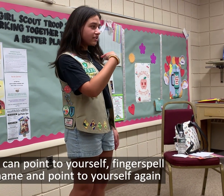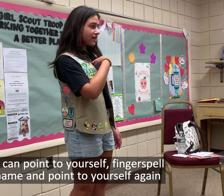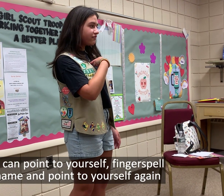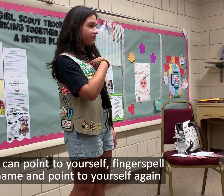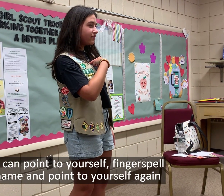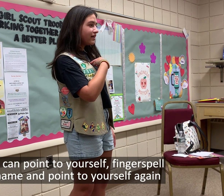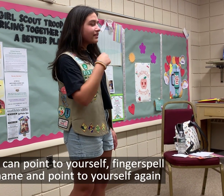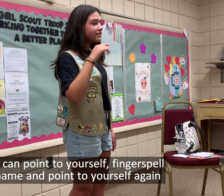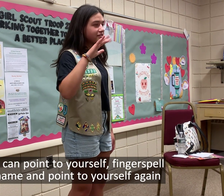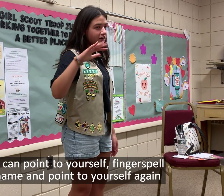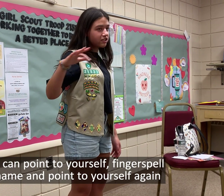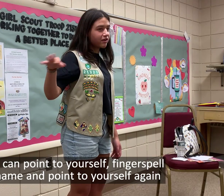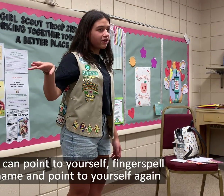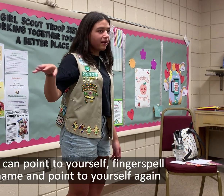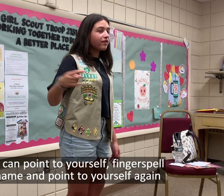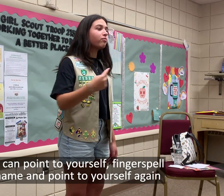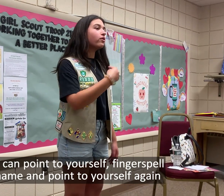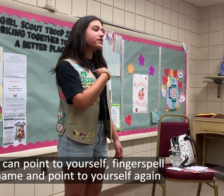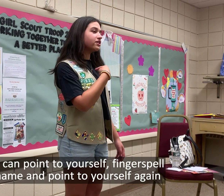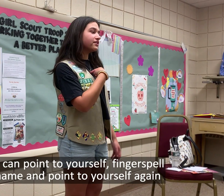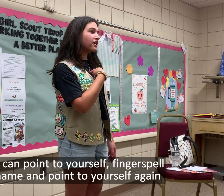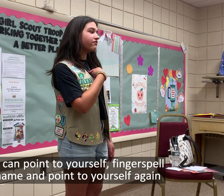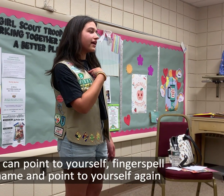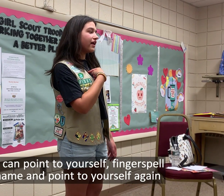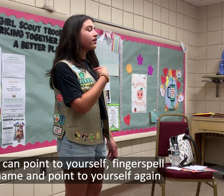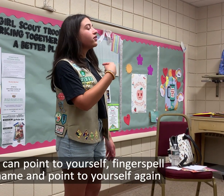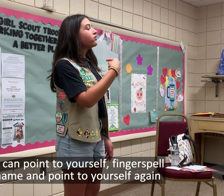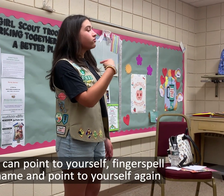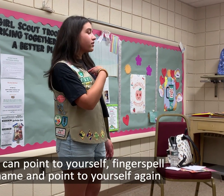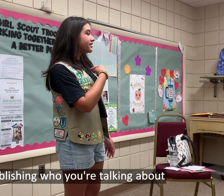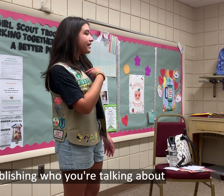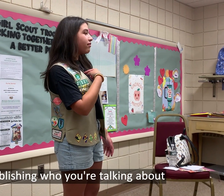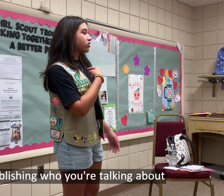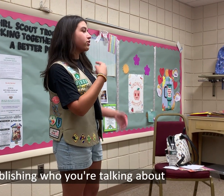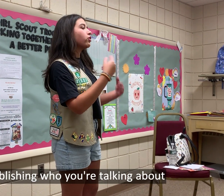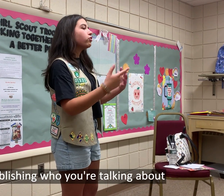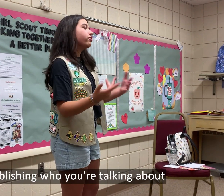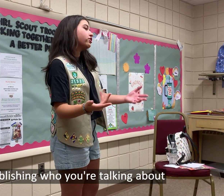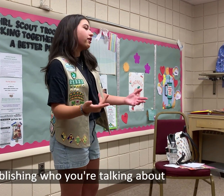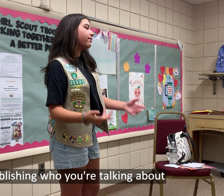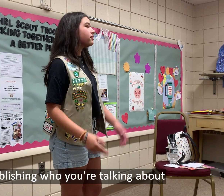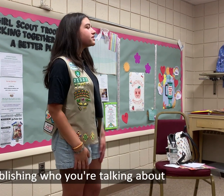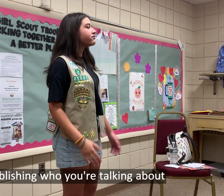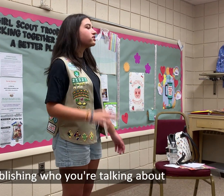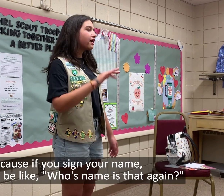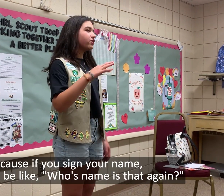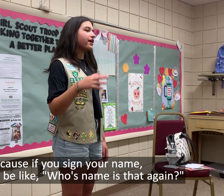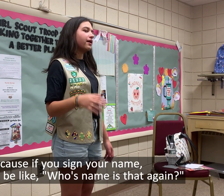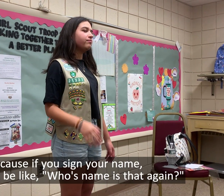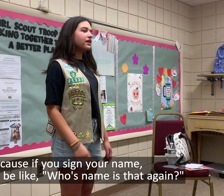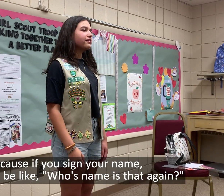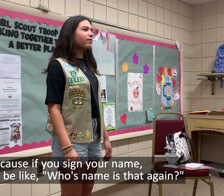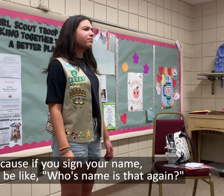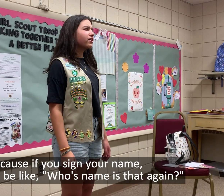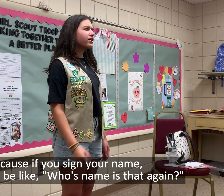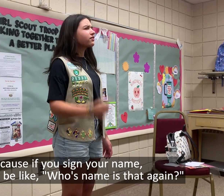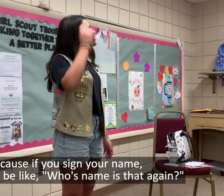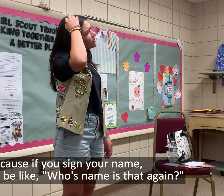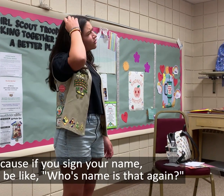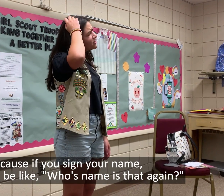yourself, fingerspell your name, and then point to yourself again, reestablishing who you're talking about. Because if you sign your name, they might be like, whose name